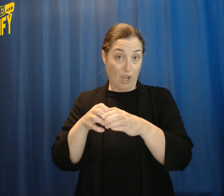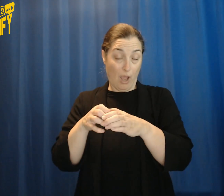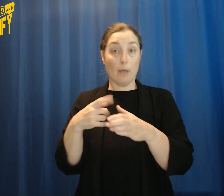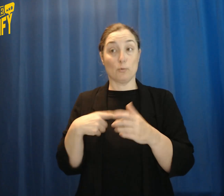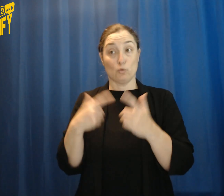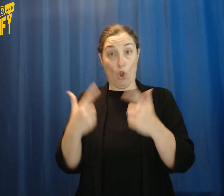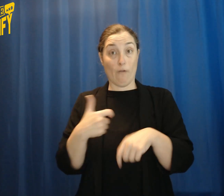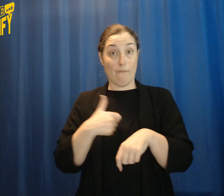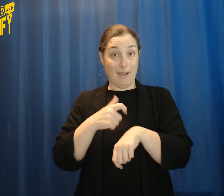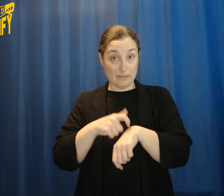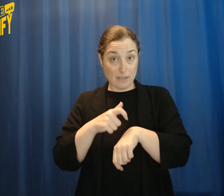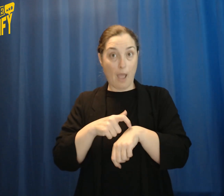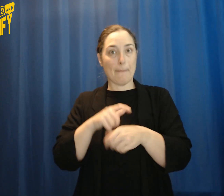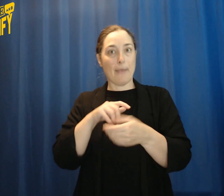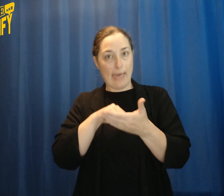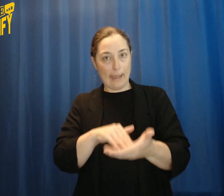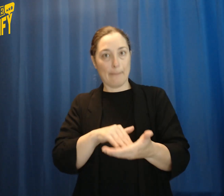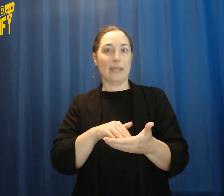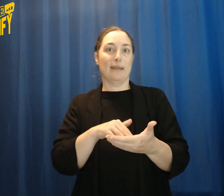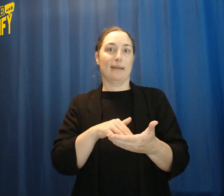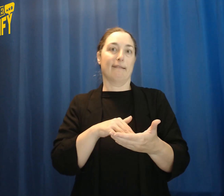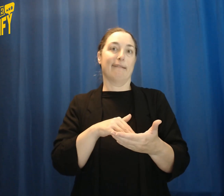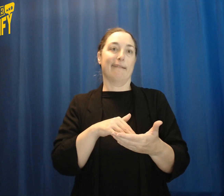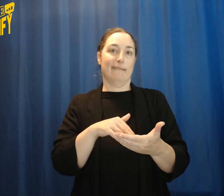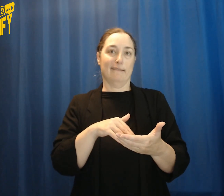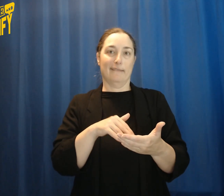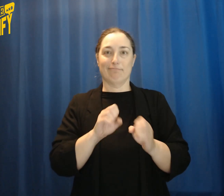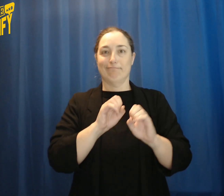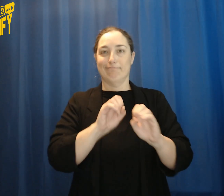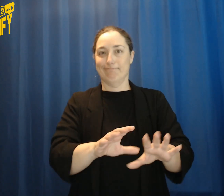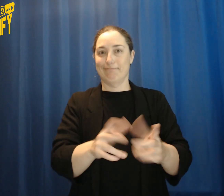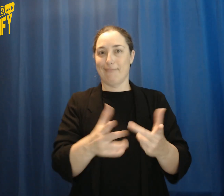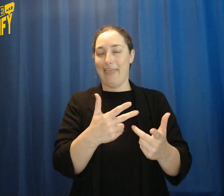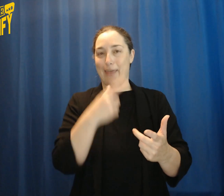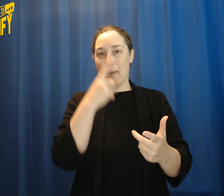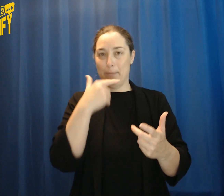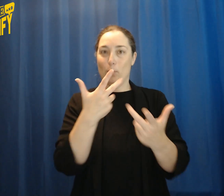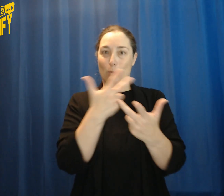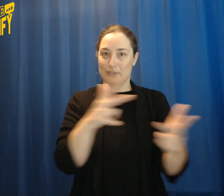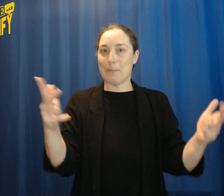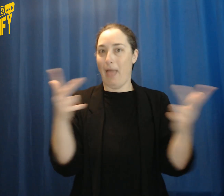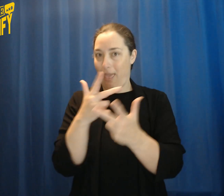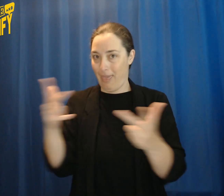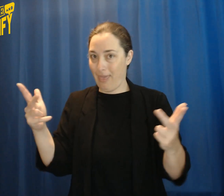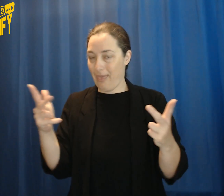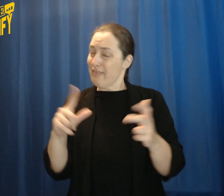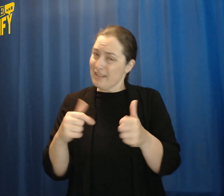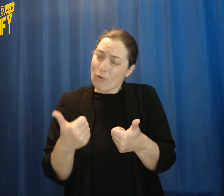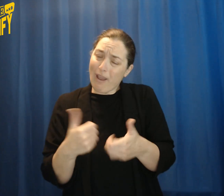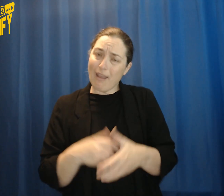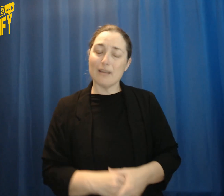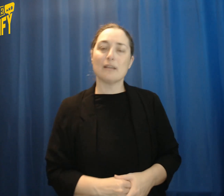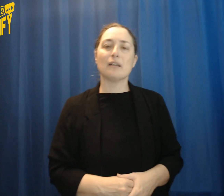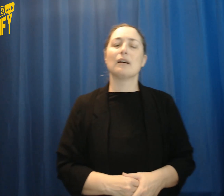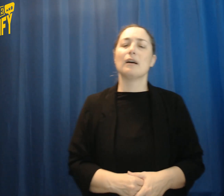taken up helping artists put on their shows. And that's okay. So when you said that you had to let go